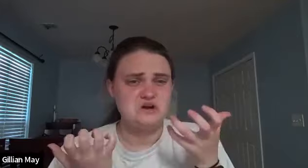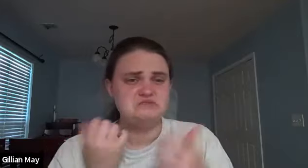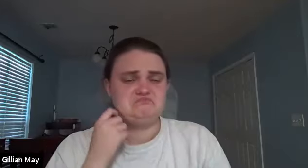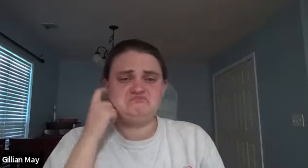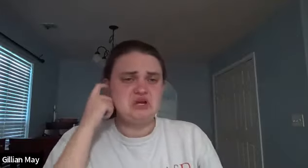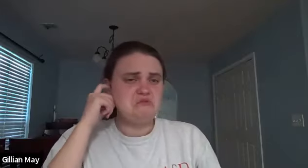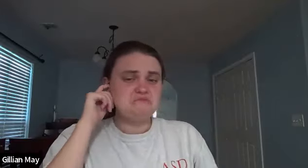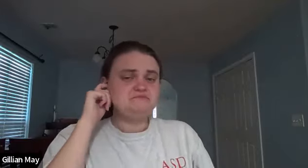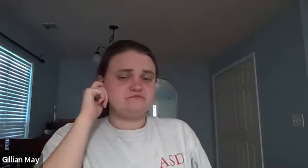no.